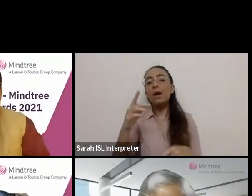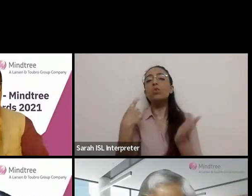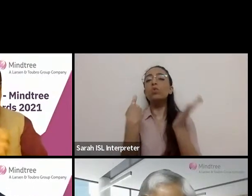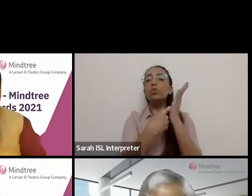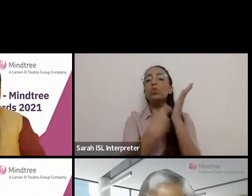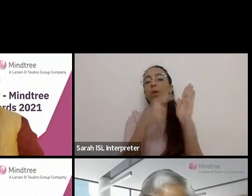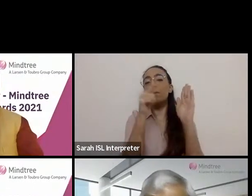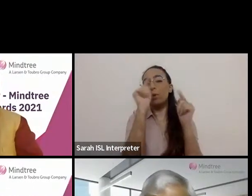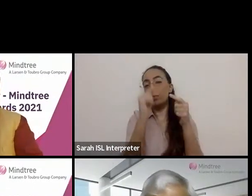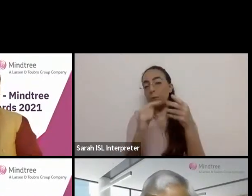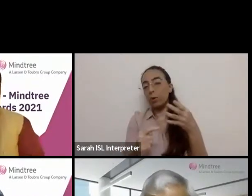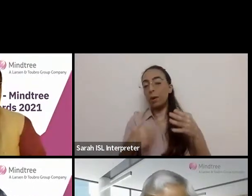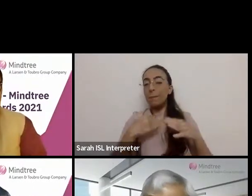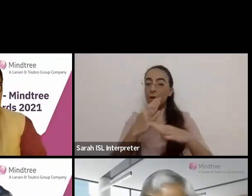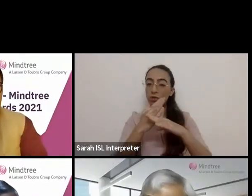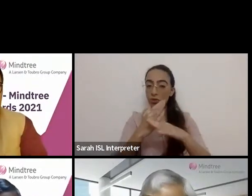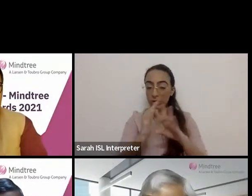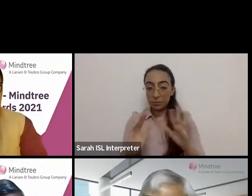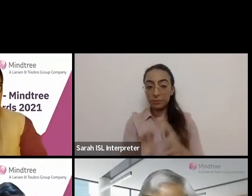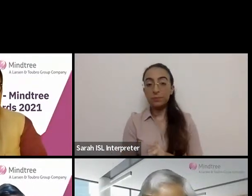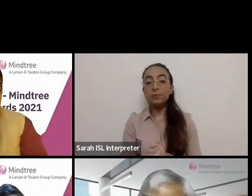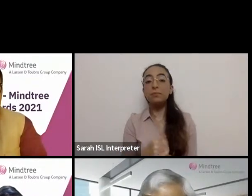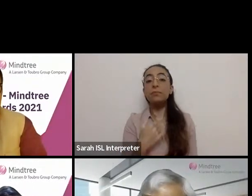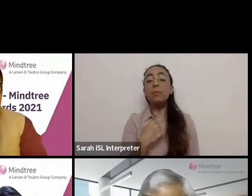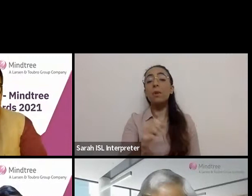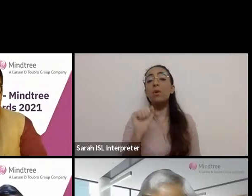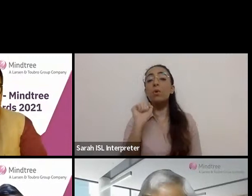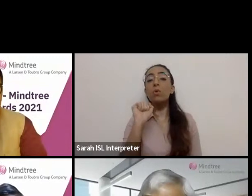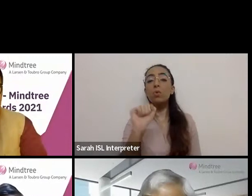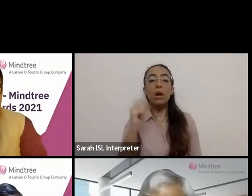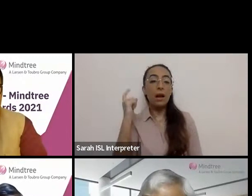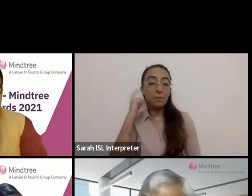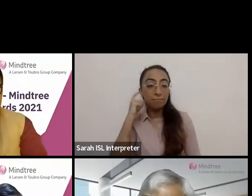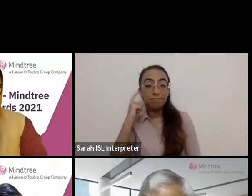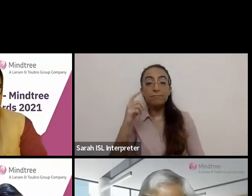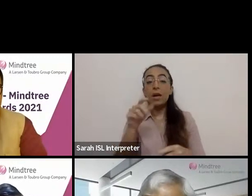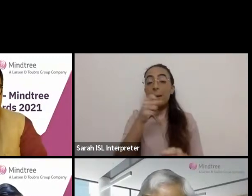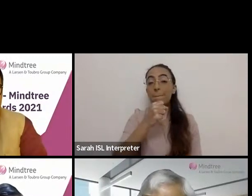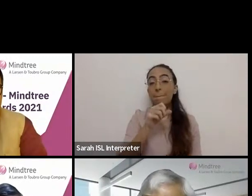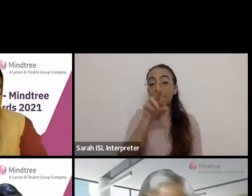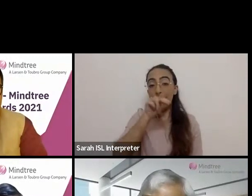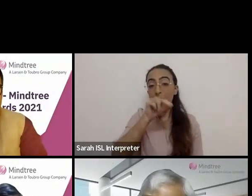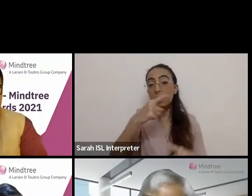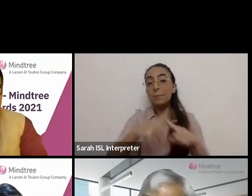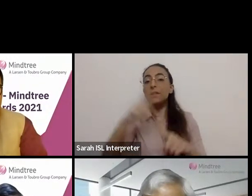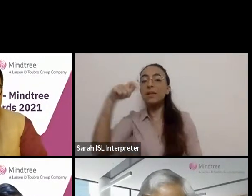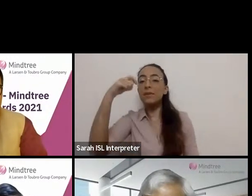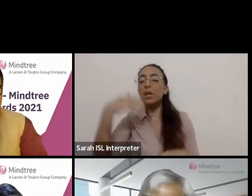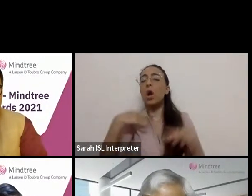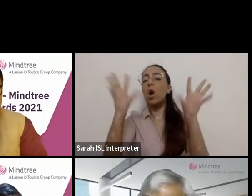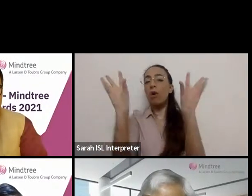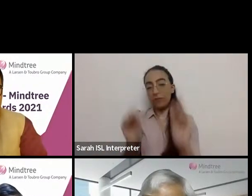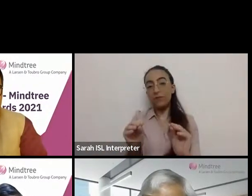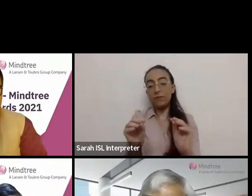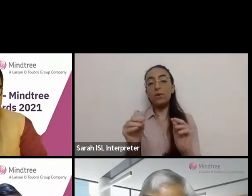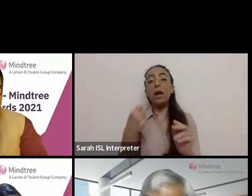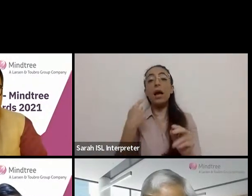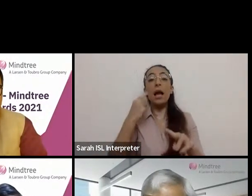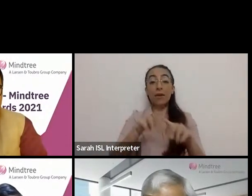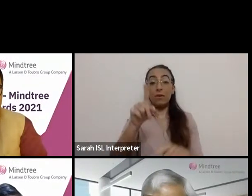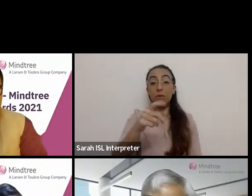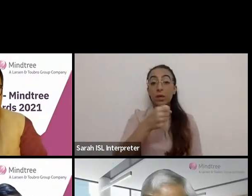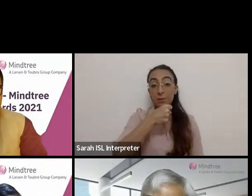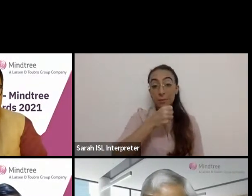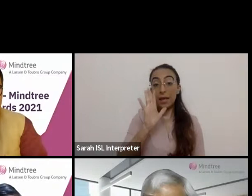housekeeping rules. Request all of you to keep your audio as well as your video switched off when you're not speaking. Keep